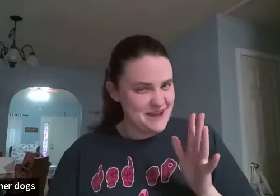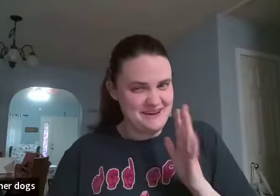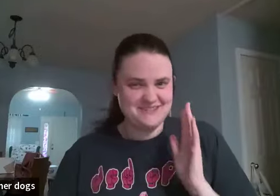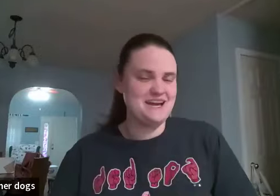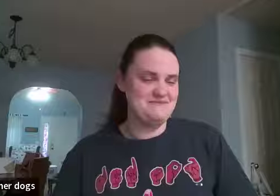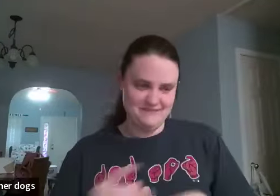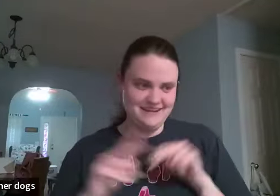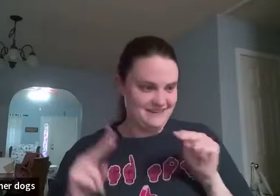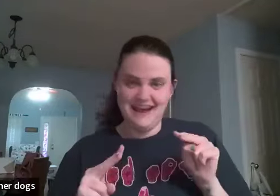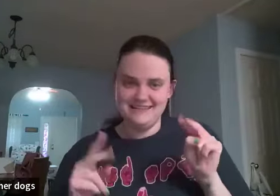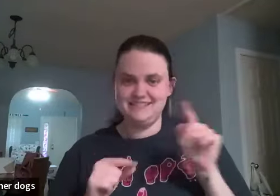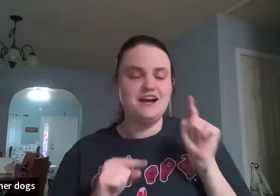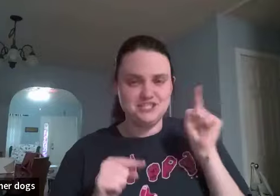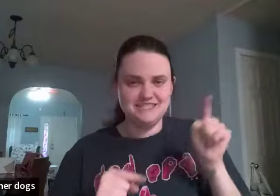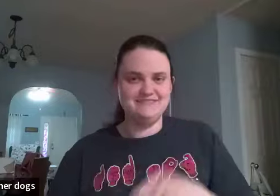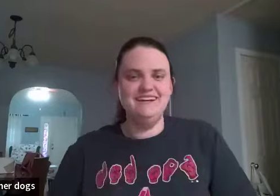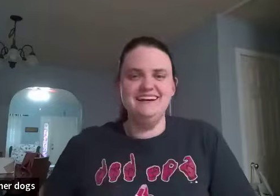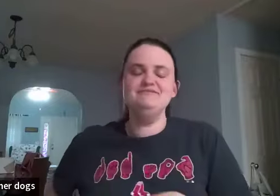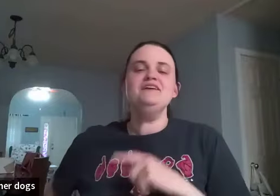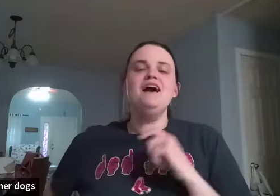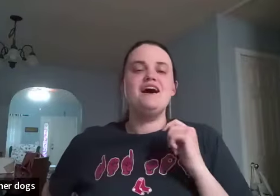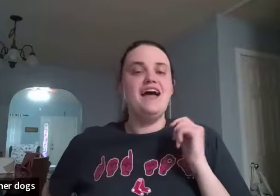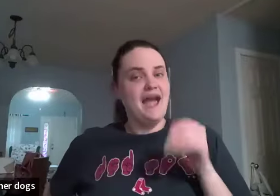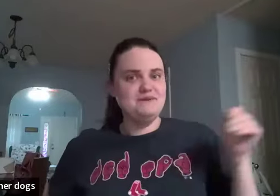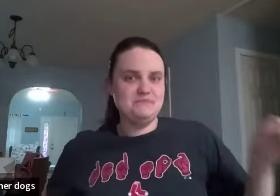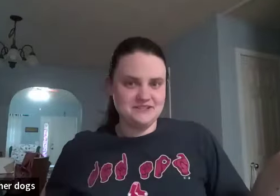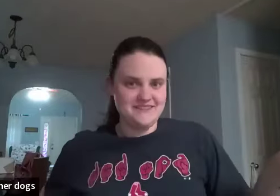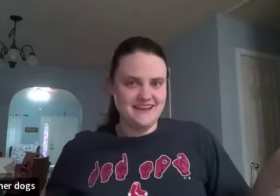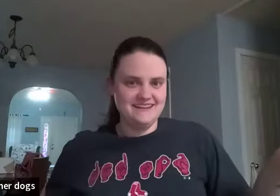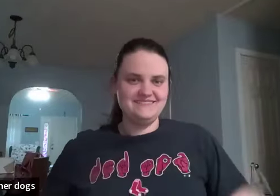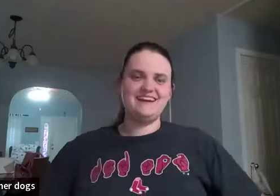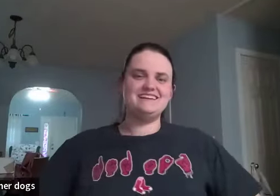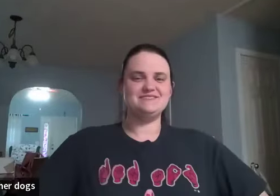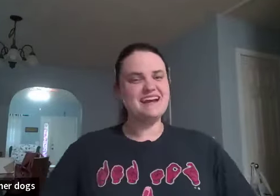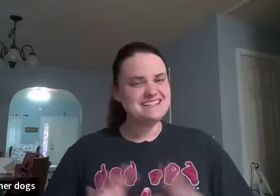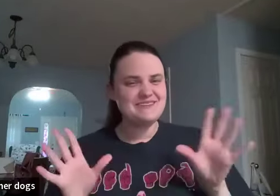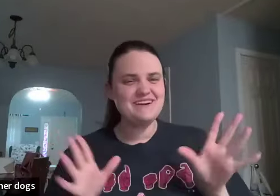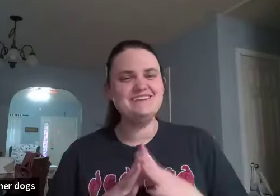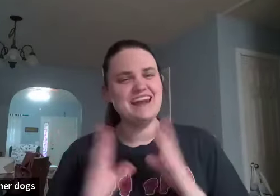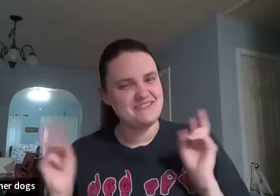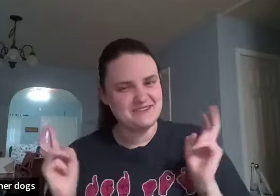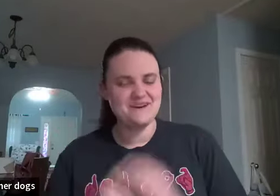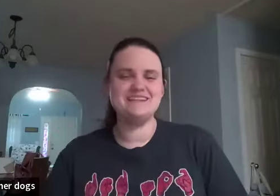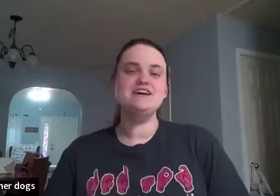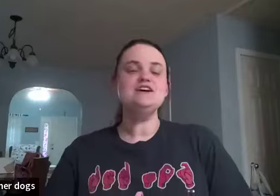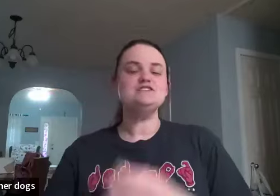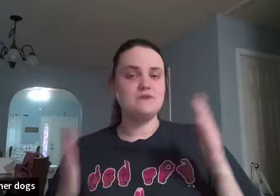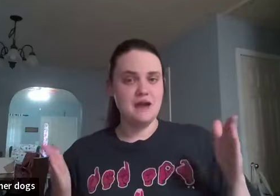me out every time. I'm like, "No, I did not, she did." Happy birthday, okay? So a nice little one, you can have a little phrase. So for